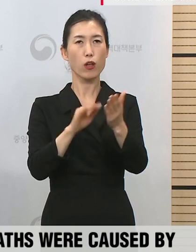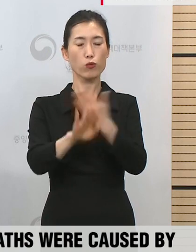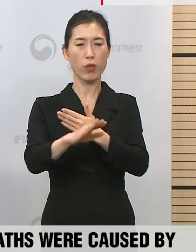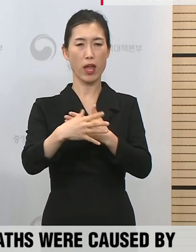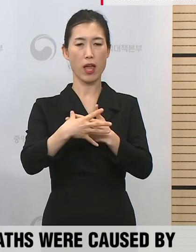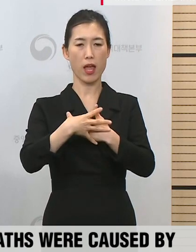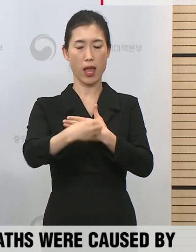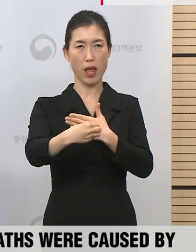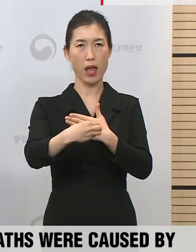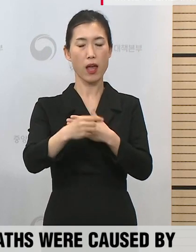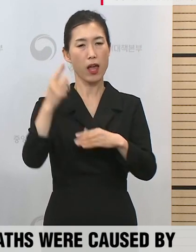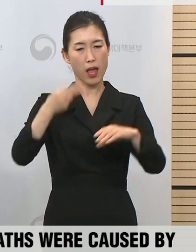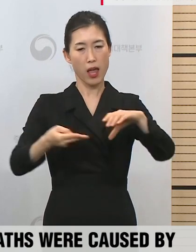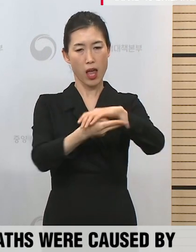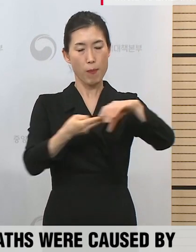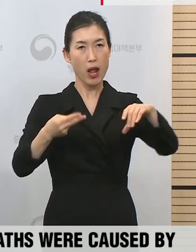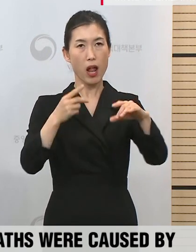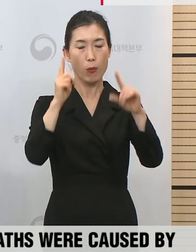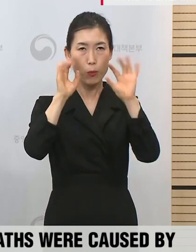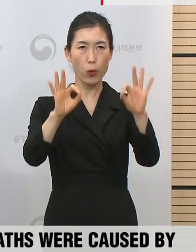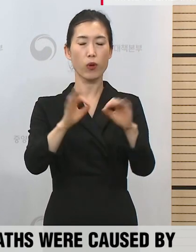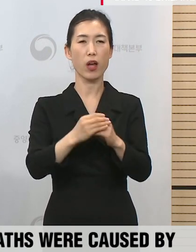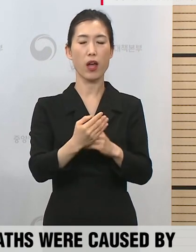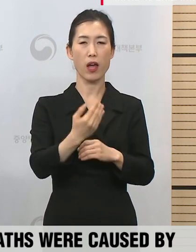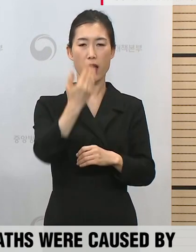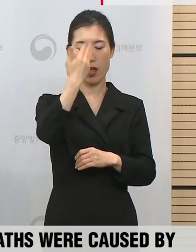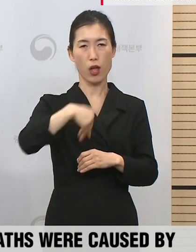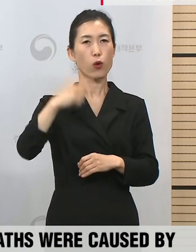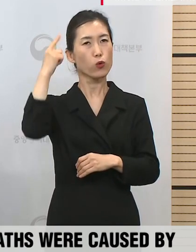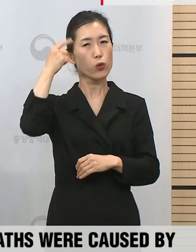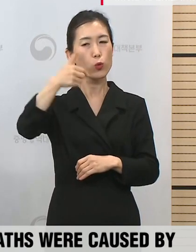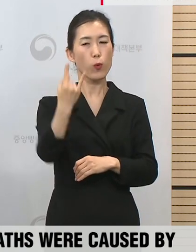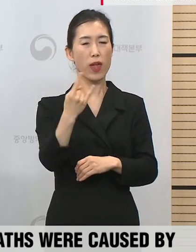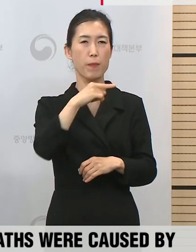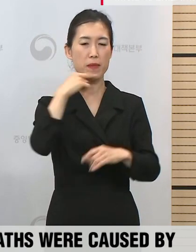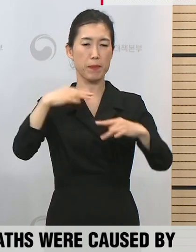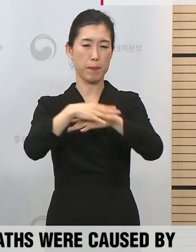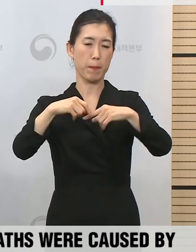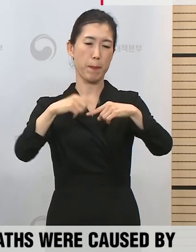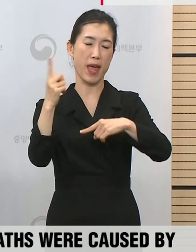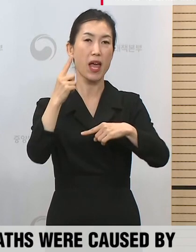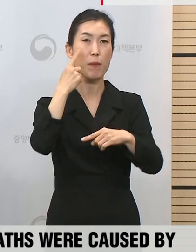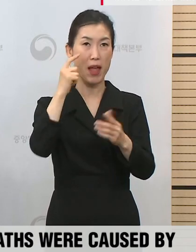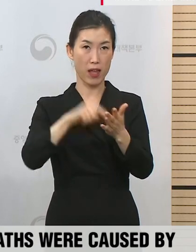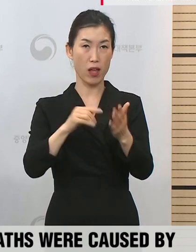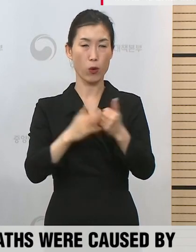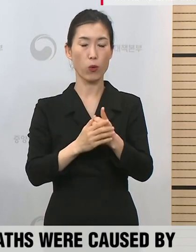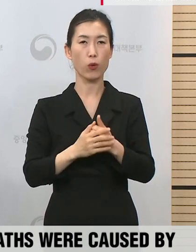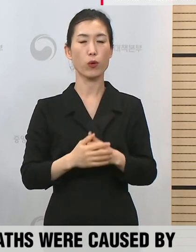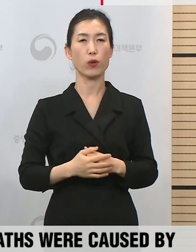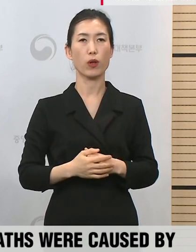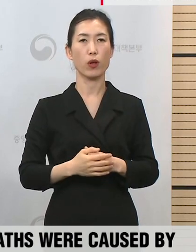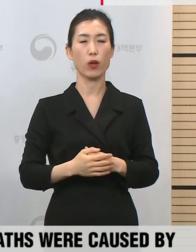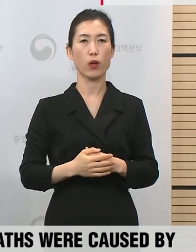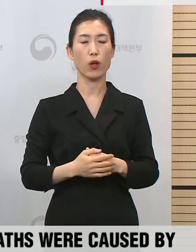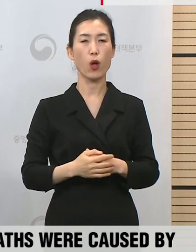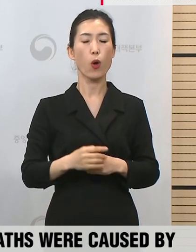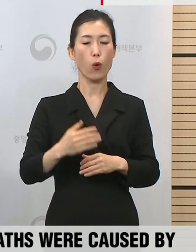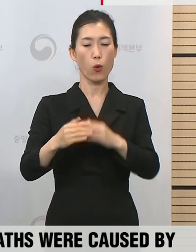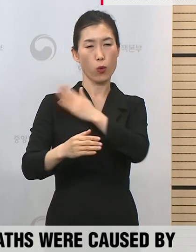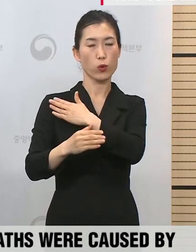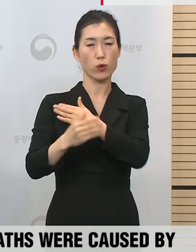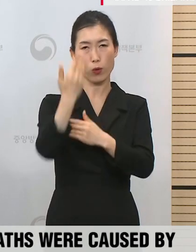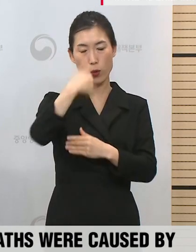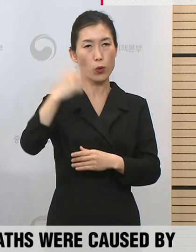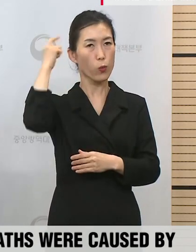the screening of the brain MRI, and we see that on the right side of the brain, we saw some brain